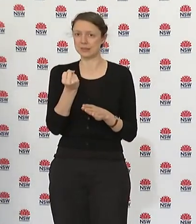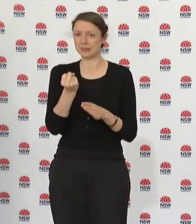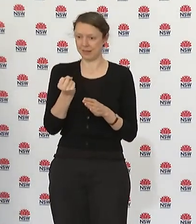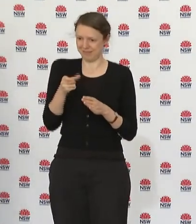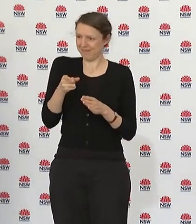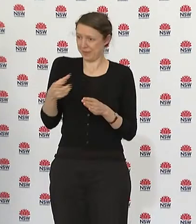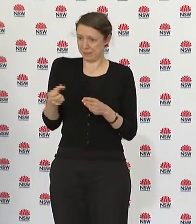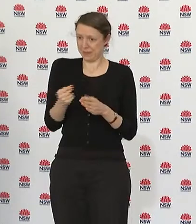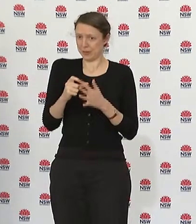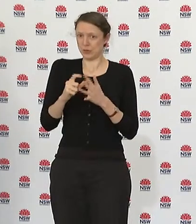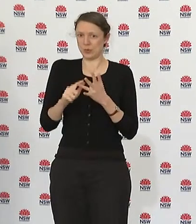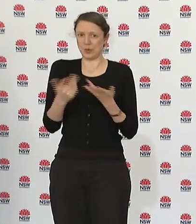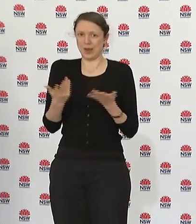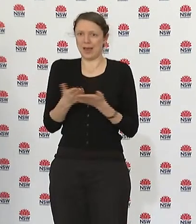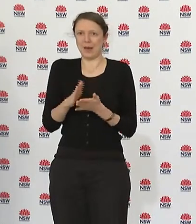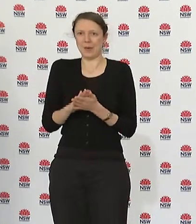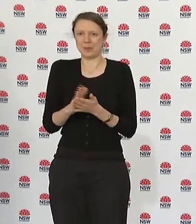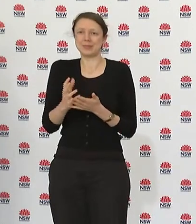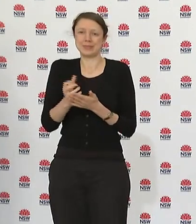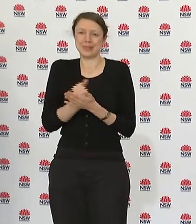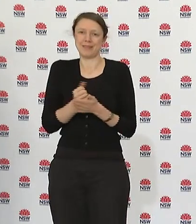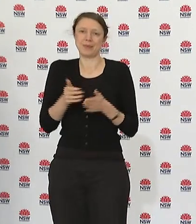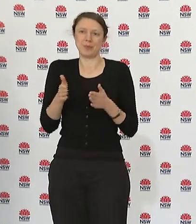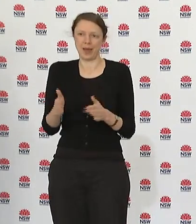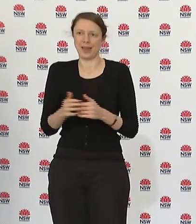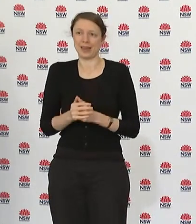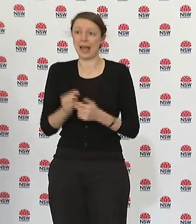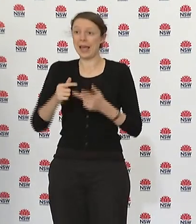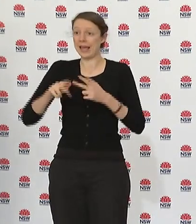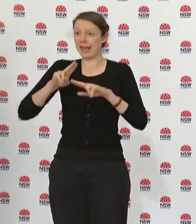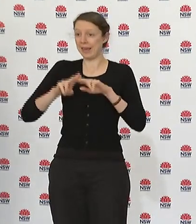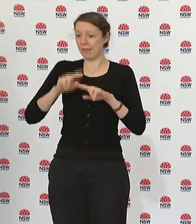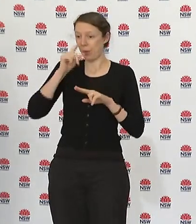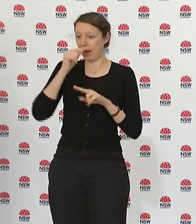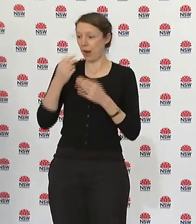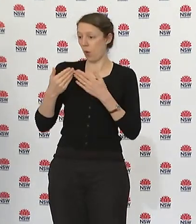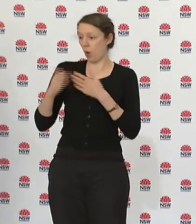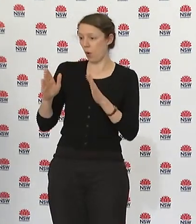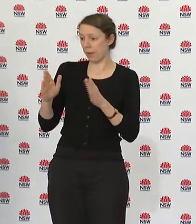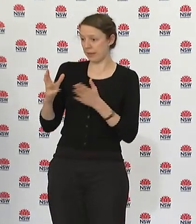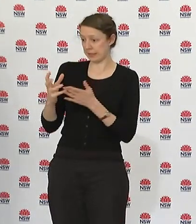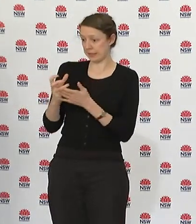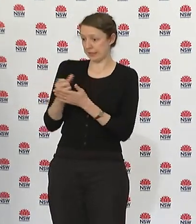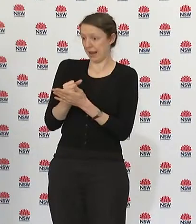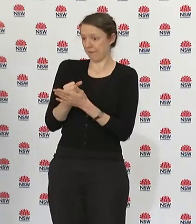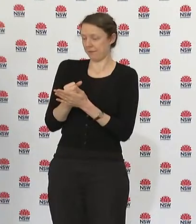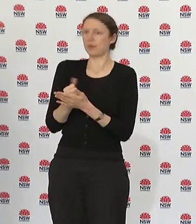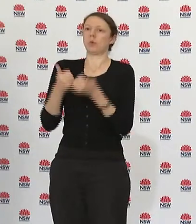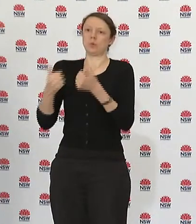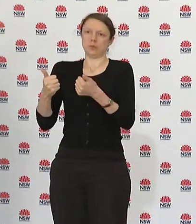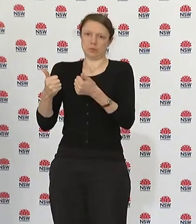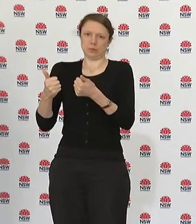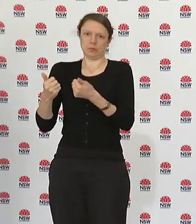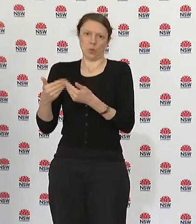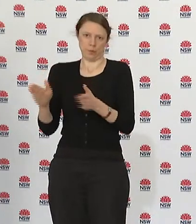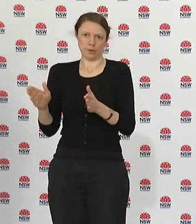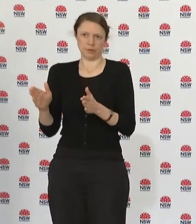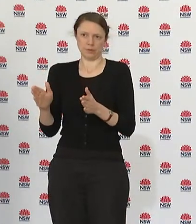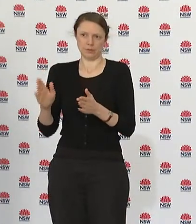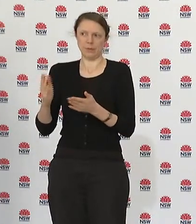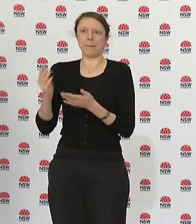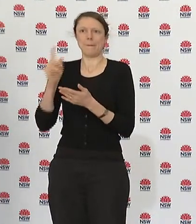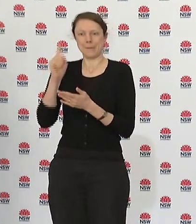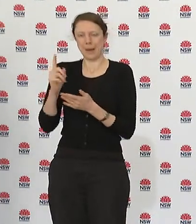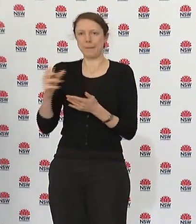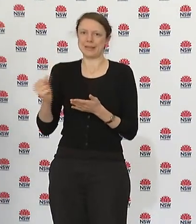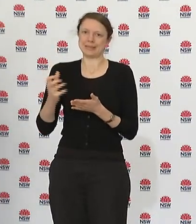safer way, well then obviously the New South Wales Government will look at that. It's always part of the balance that you strike. First and foremost, keep the community